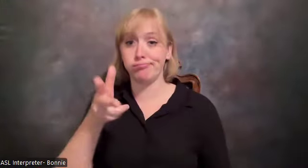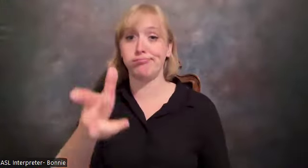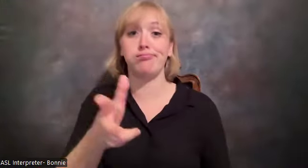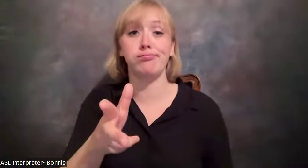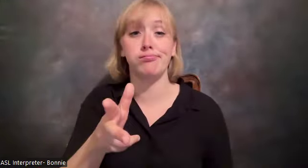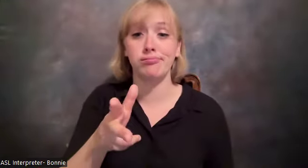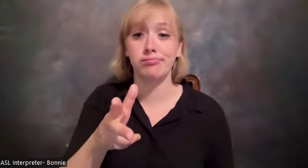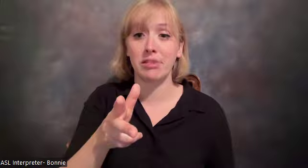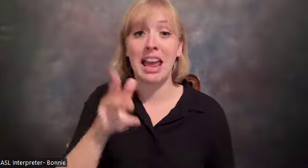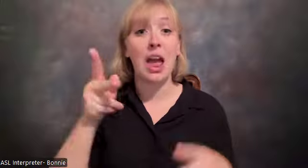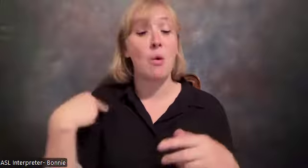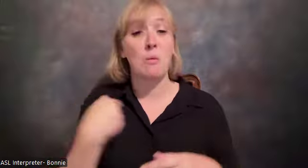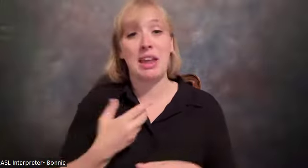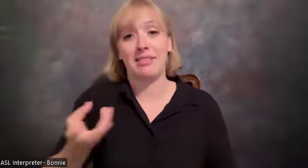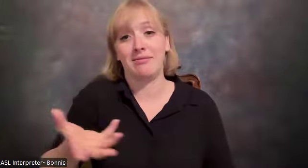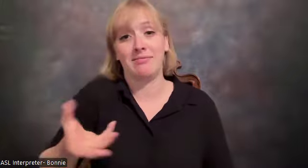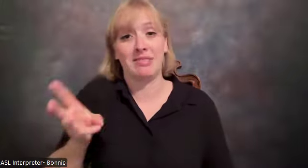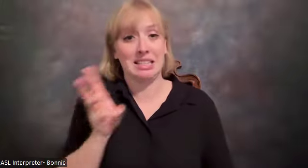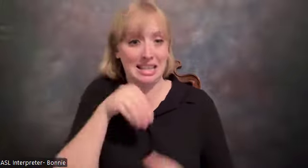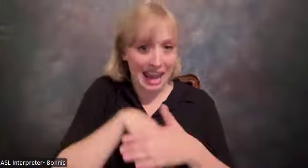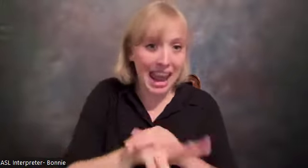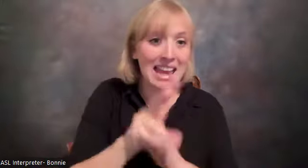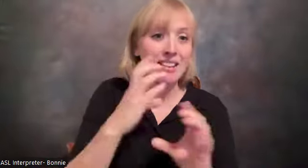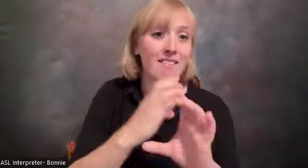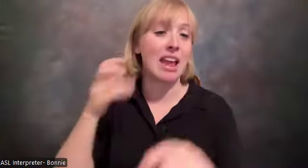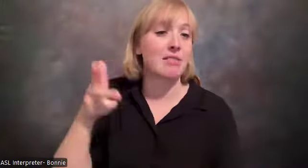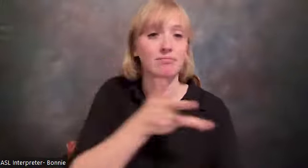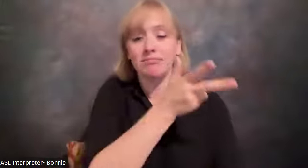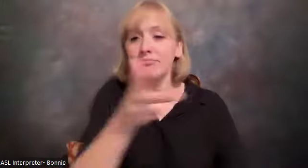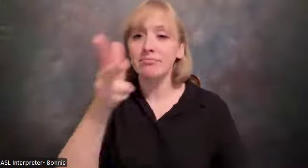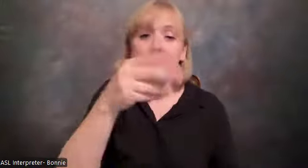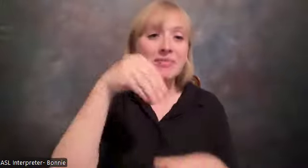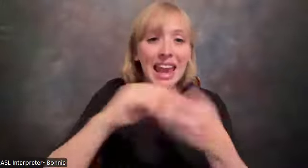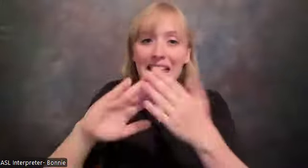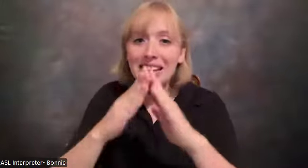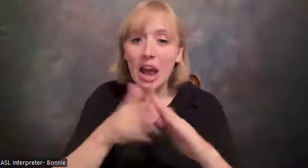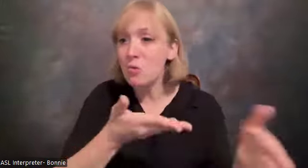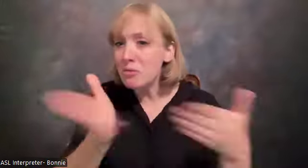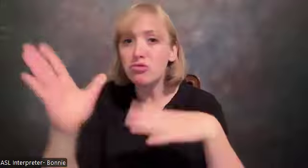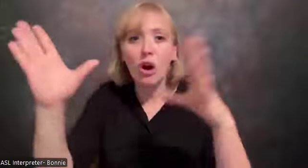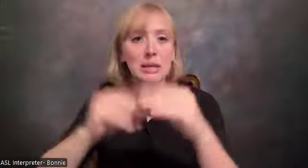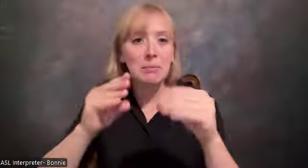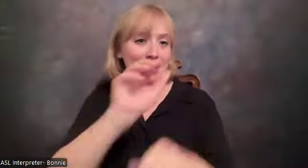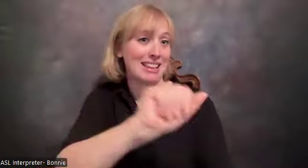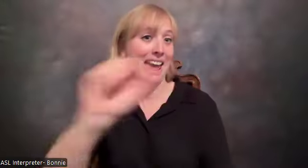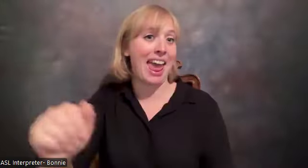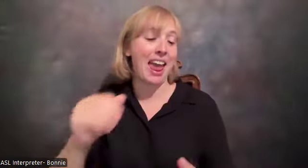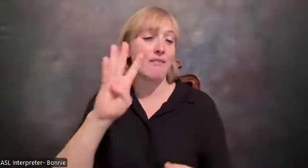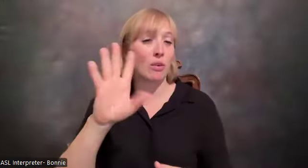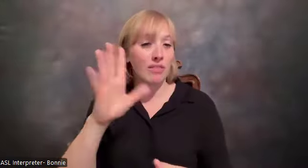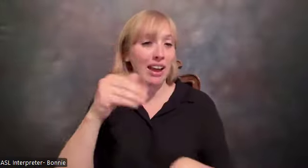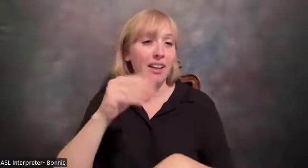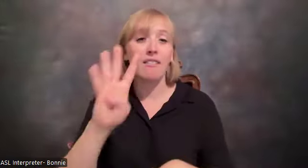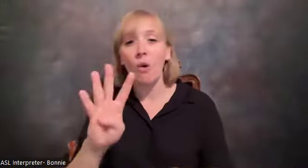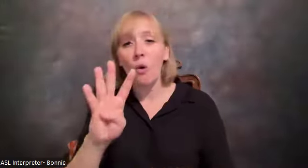us would be put into each one of those vans. Those vans would leave the Navy base and go out in town, and we would be brought to meetings of Alcoholics Anonymous, and we would sit along the back,